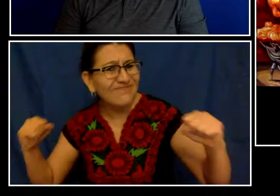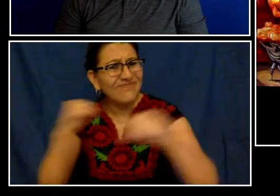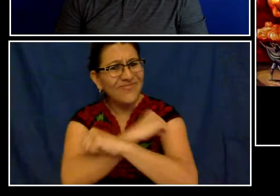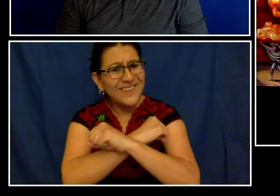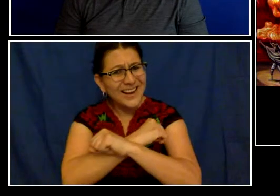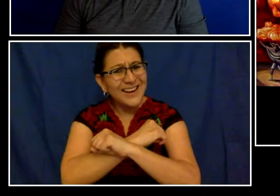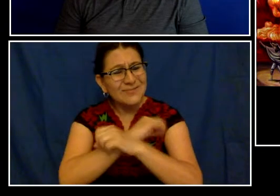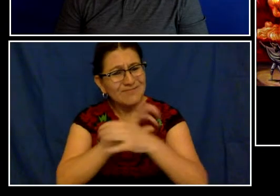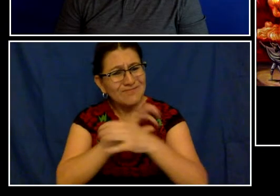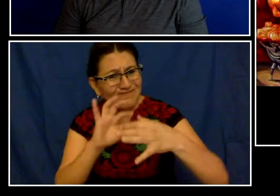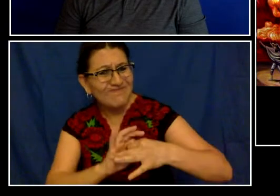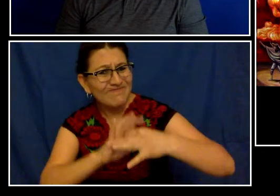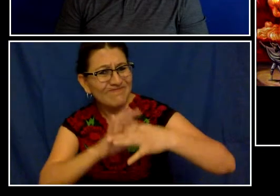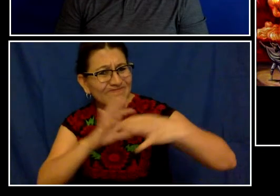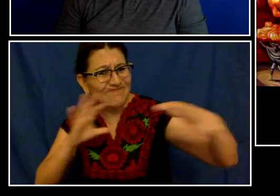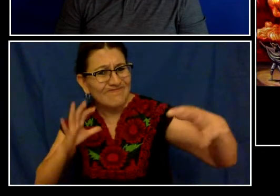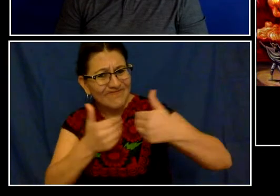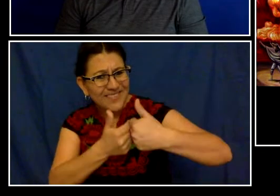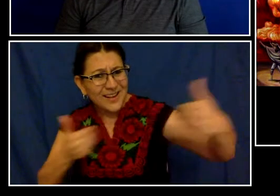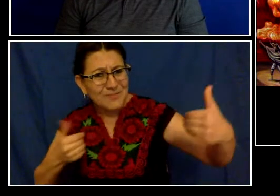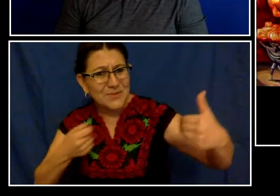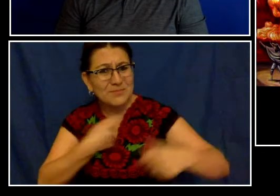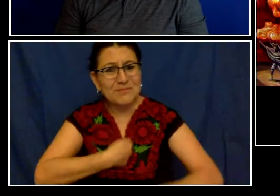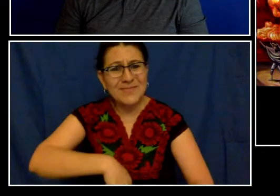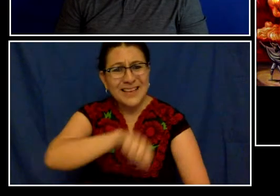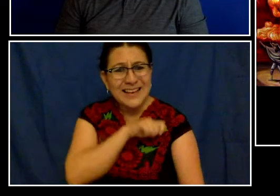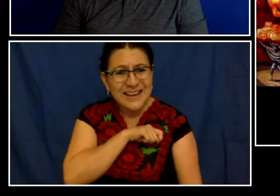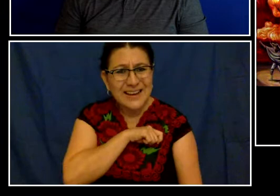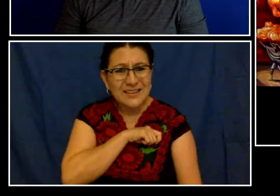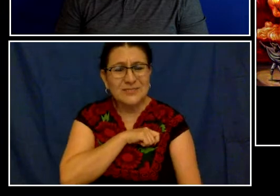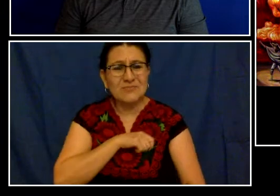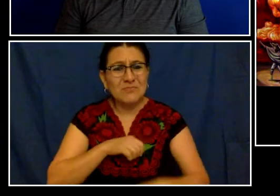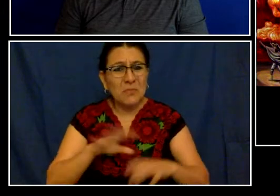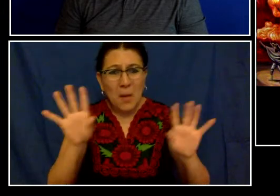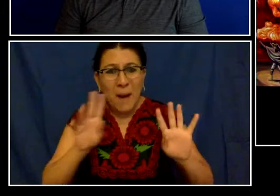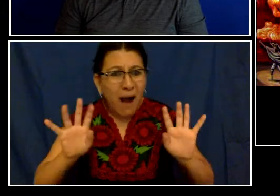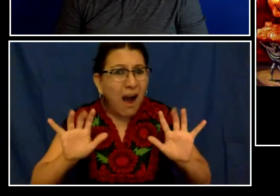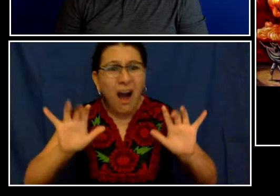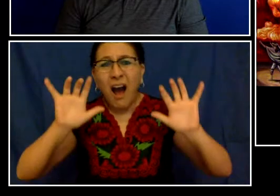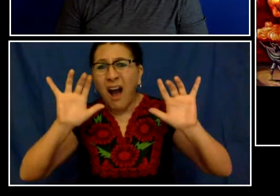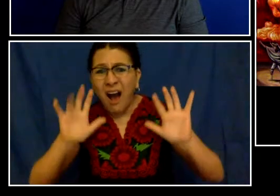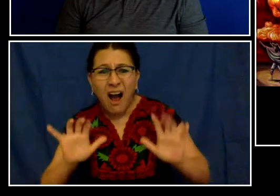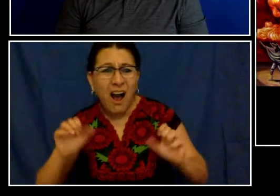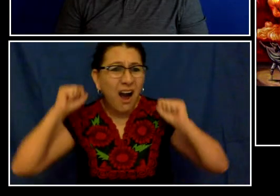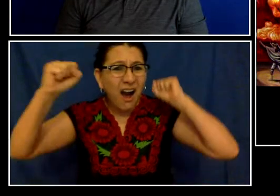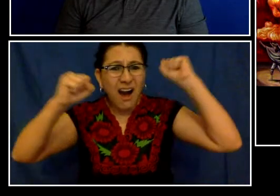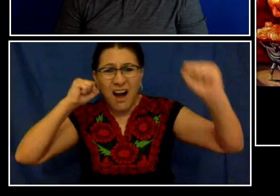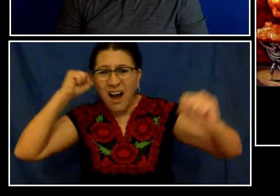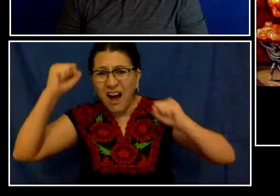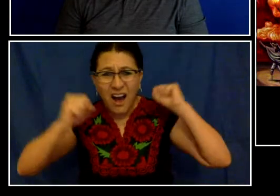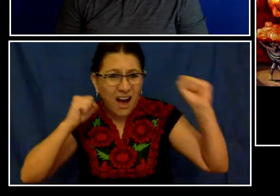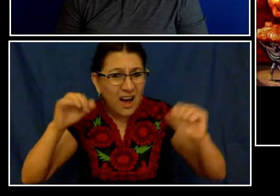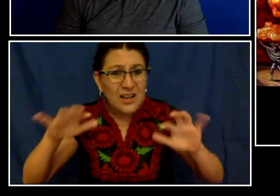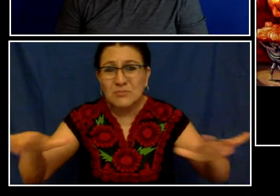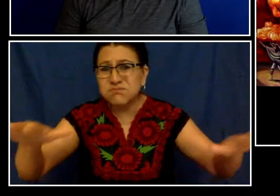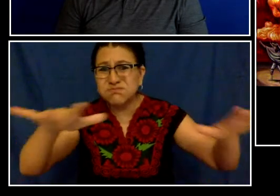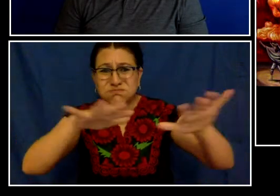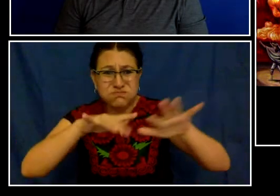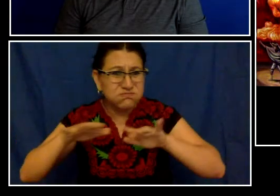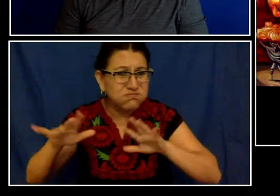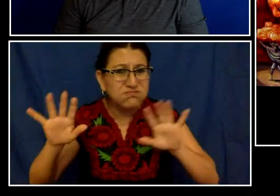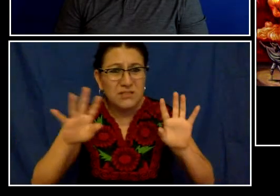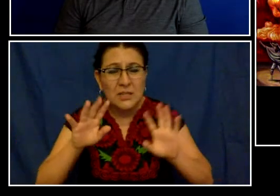get together. We need to fight back, and we need to gain our independence from Spain. We need to be our own. And the people were